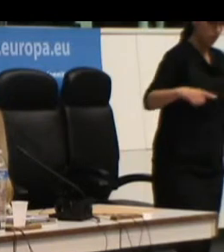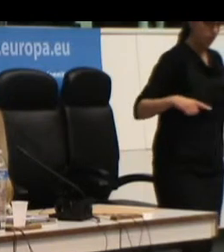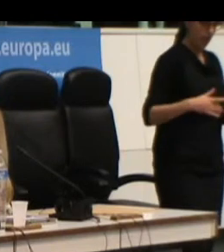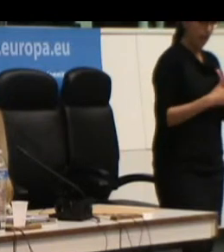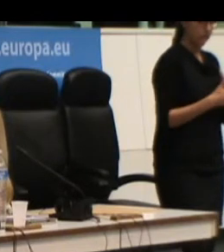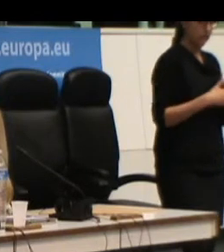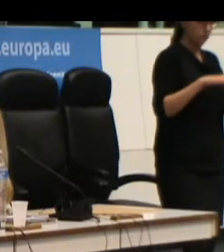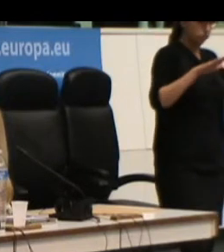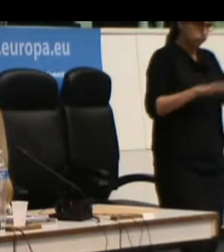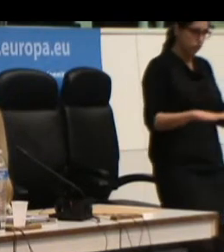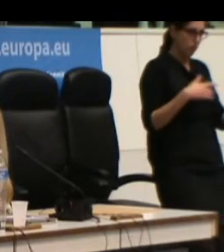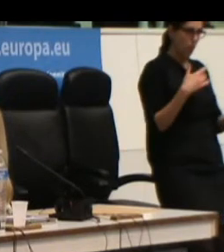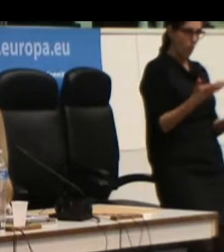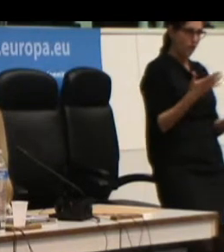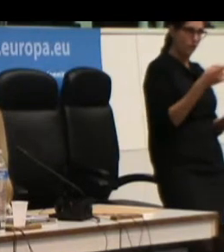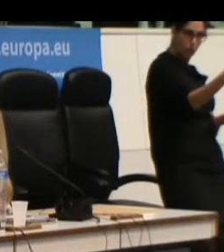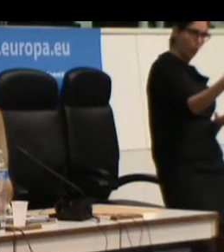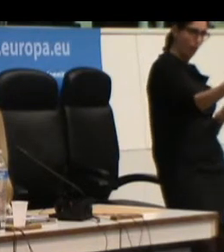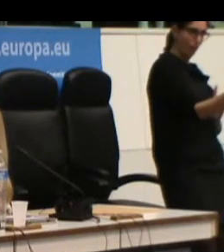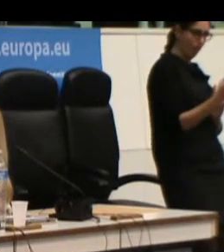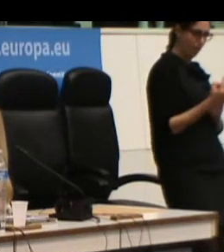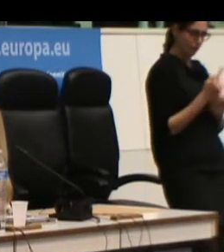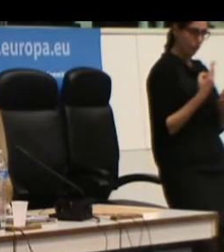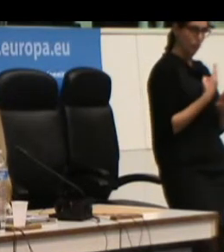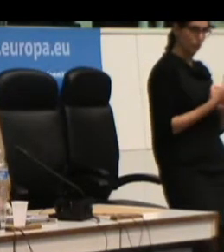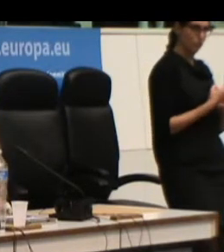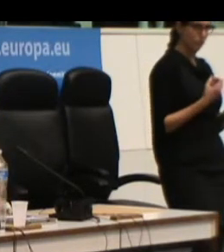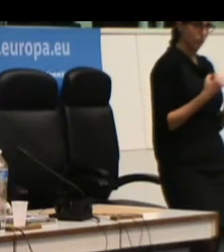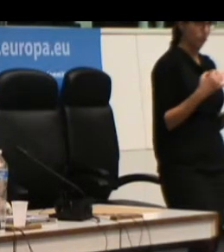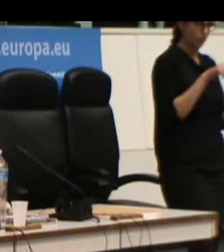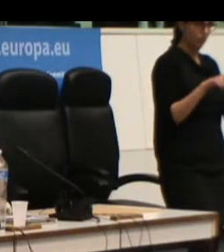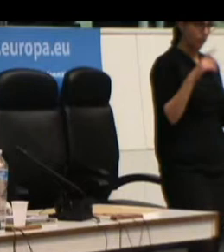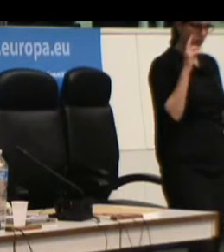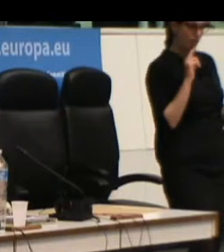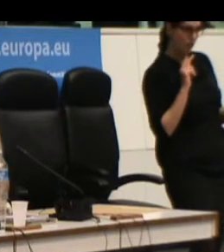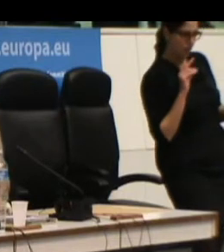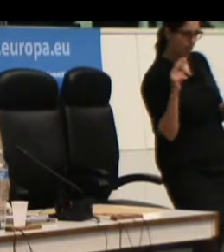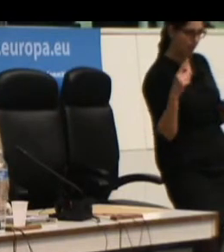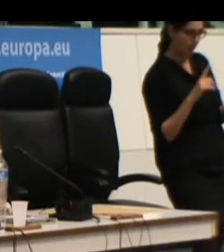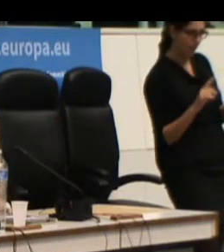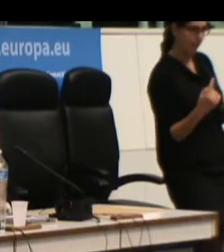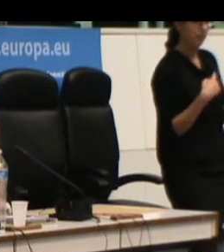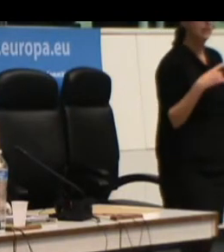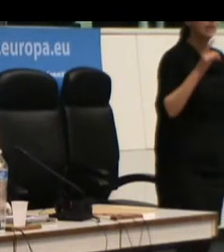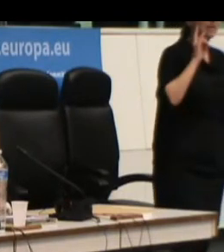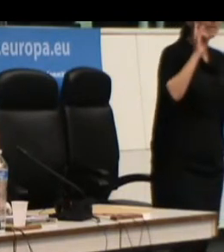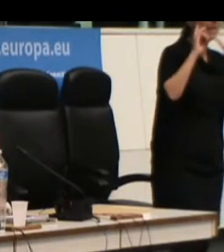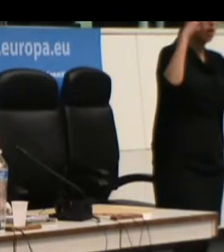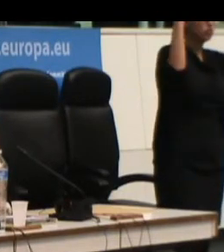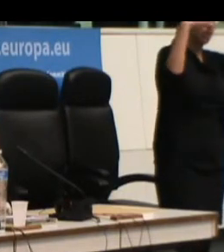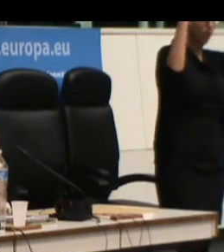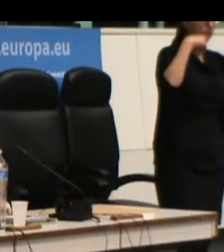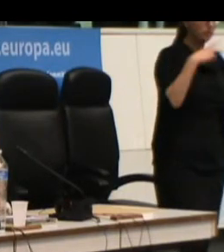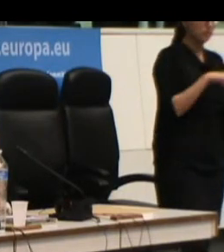kit sitting there just waiting to be used. And so we're finding lots of take up there. Things like sound showers that you can sit